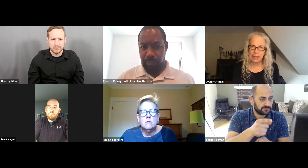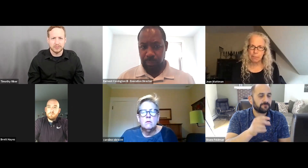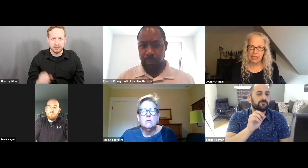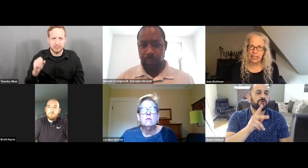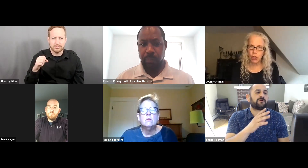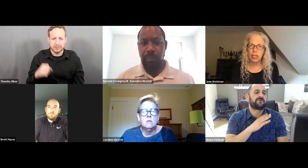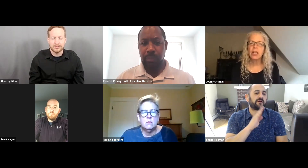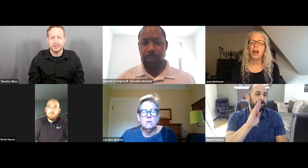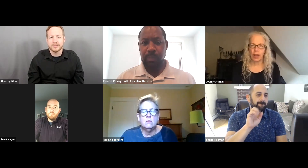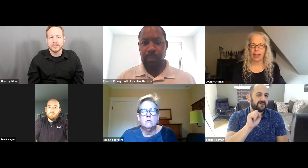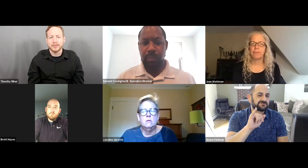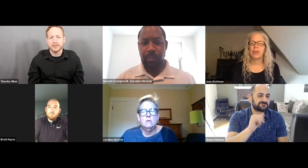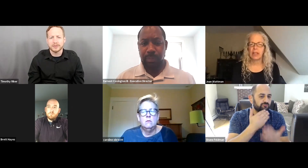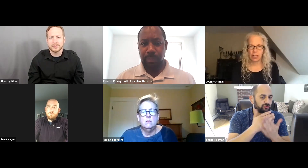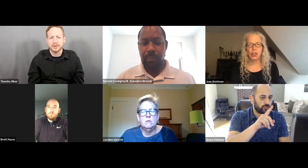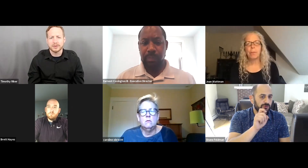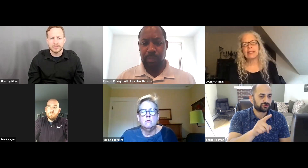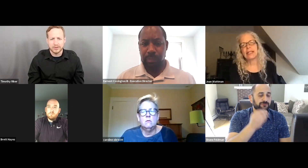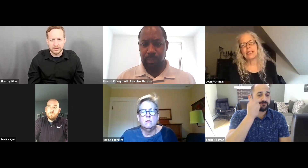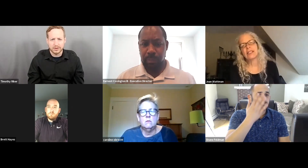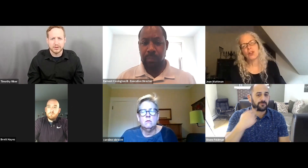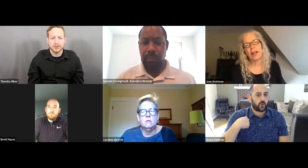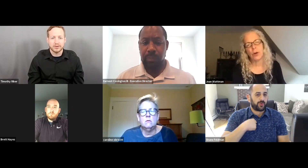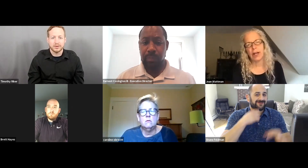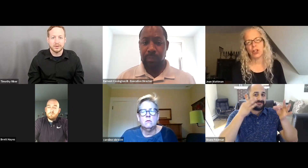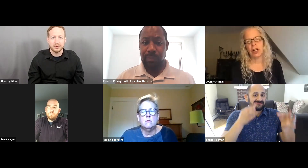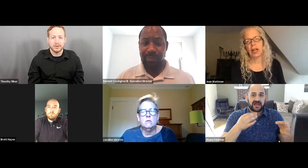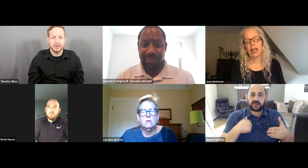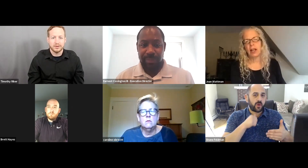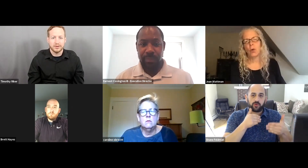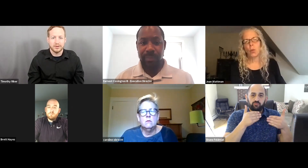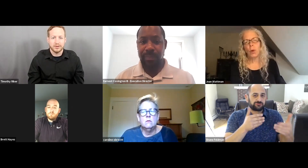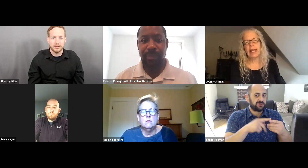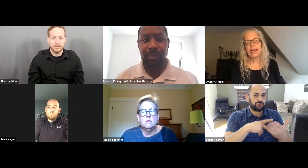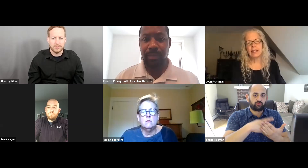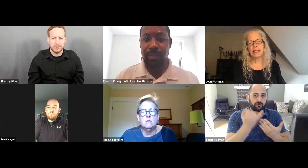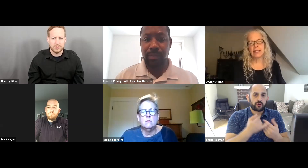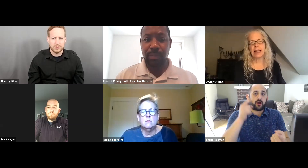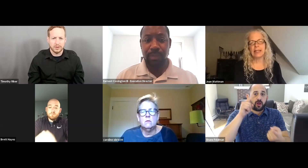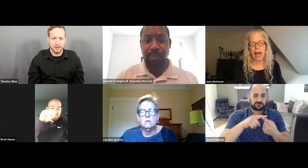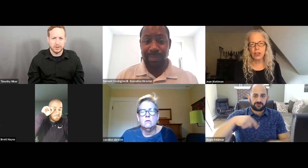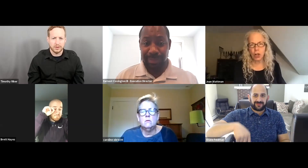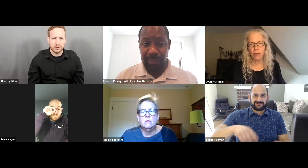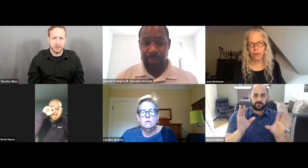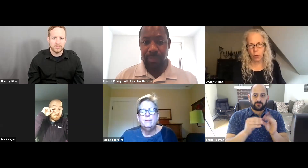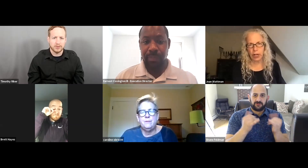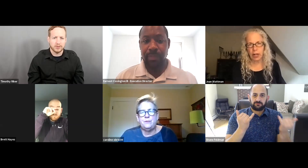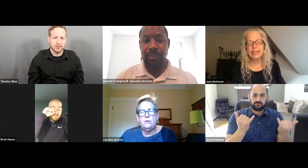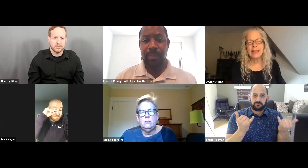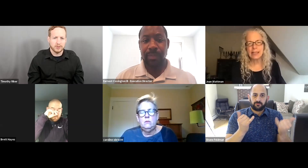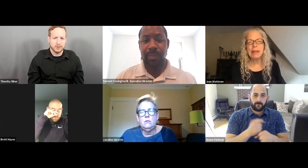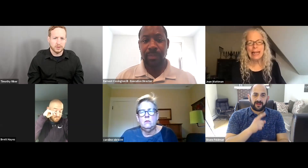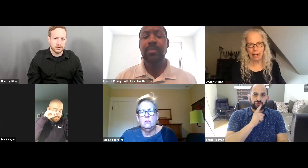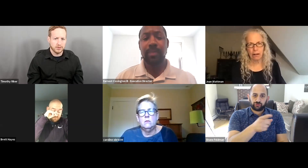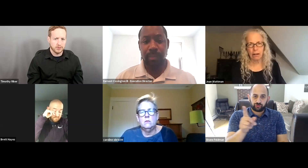is that Betsy Beach? Okay. So Betsy, that's a great question. we had decided not to go forward